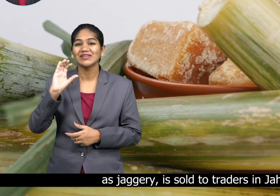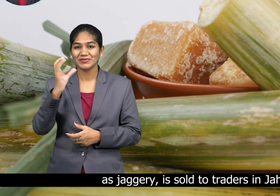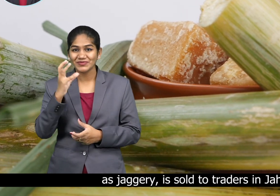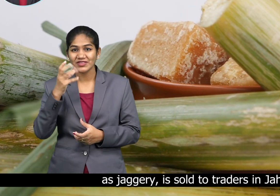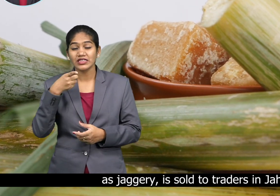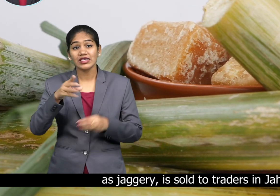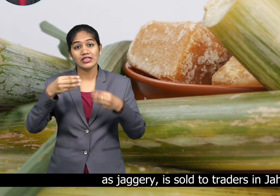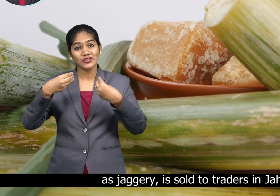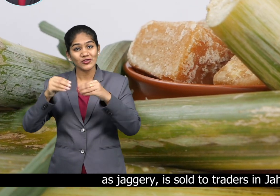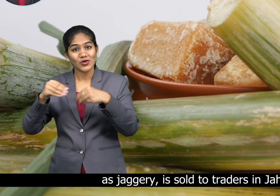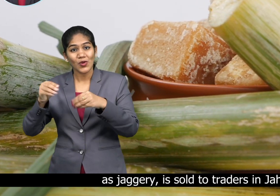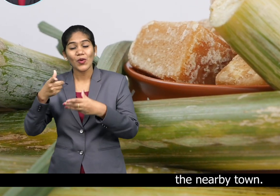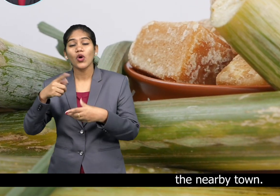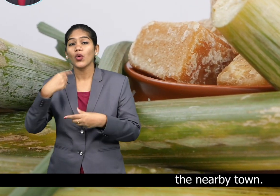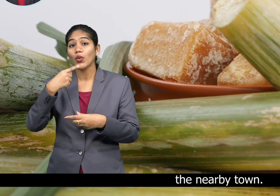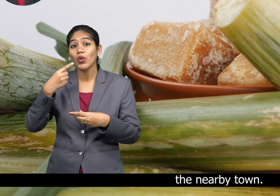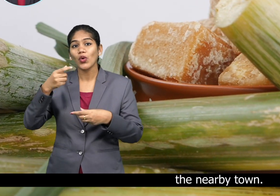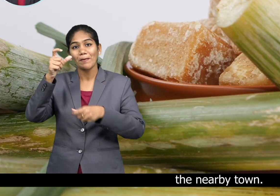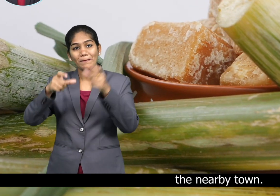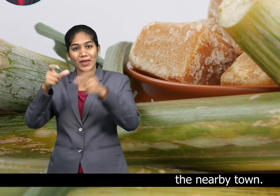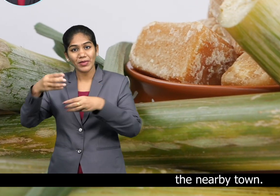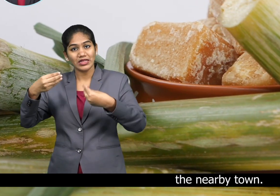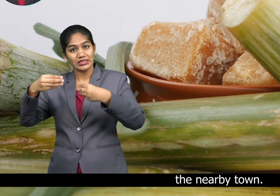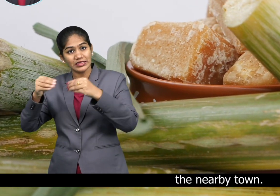Jahangirabad, the nearby town.